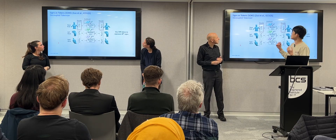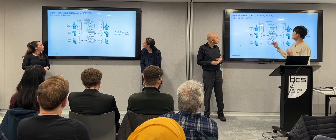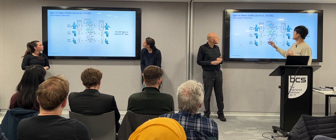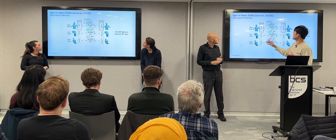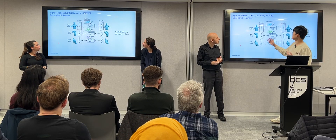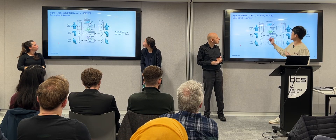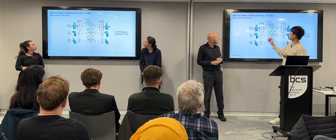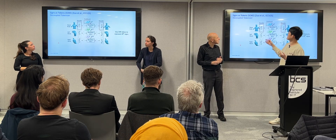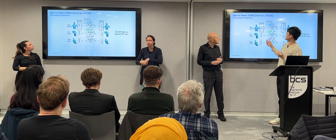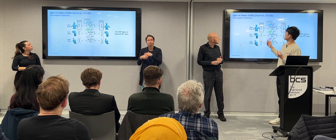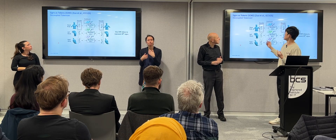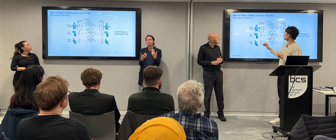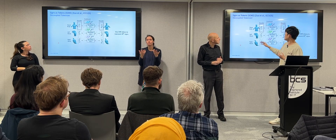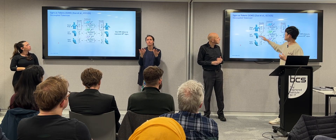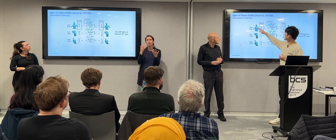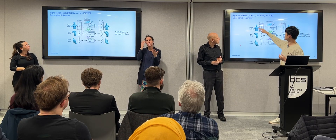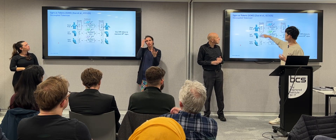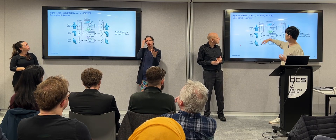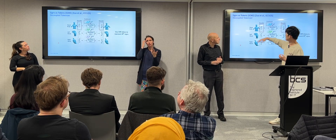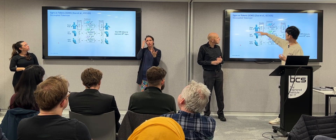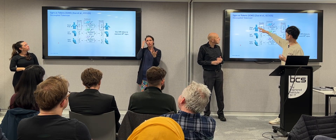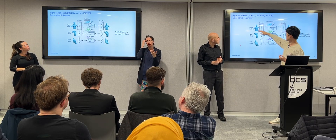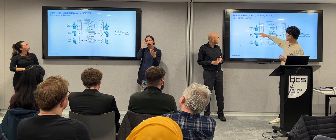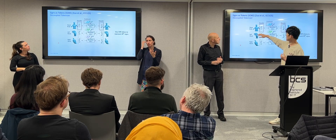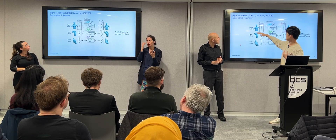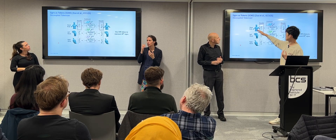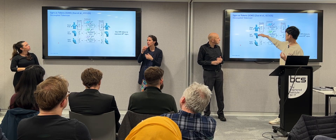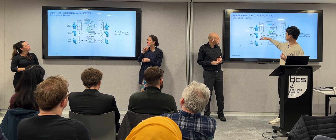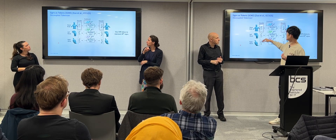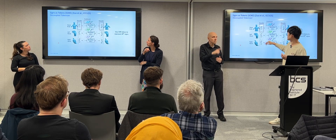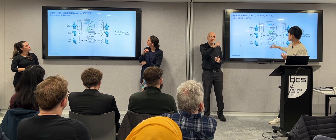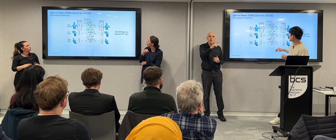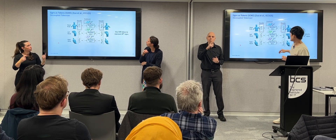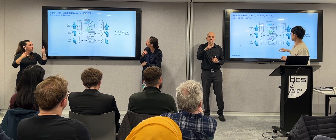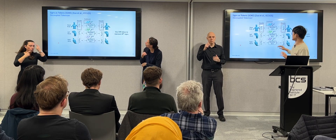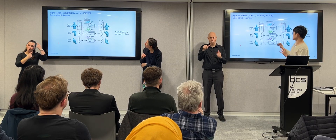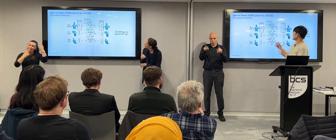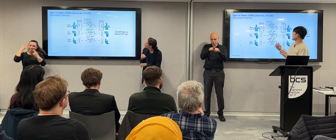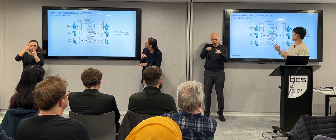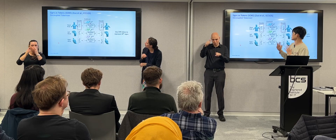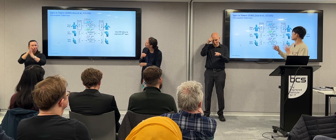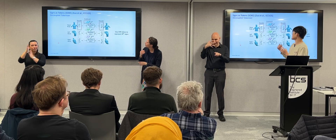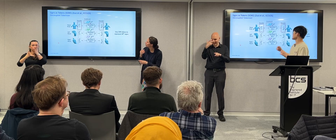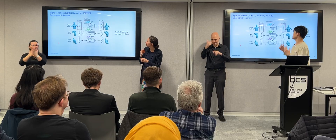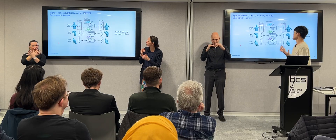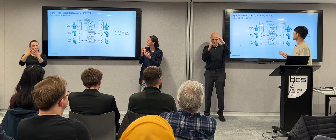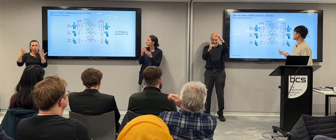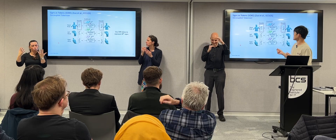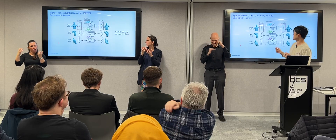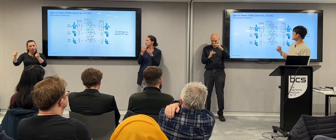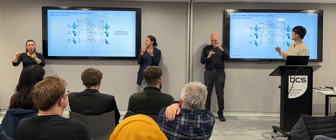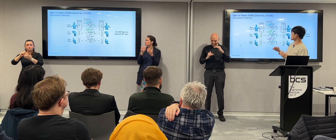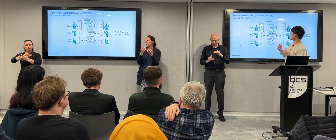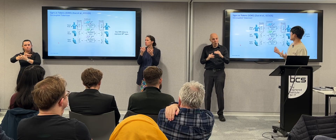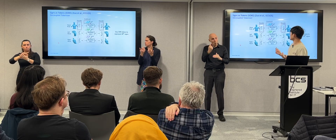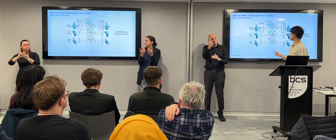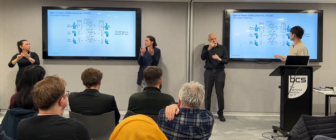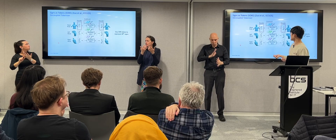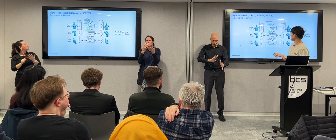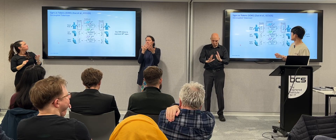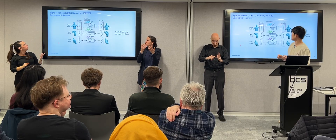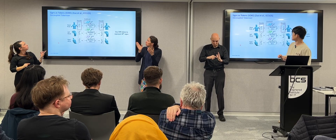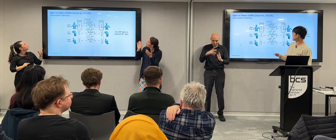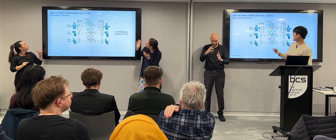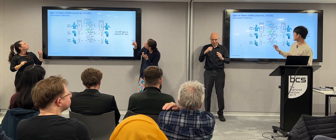Meanwhile, motivated by the multi-queue feature of sign language, we tokenize signs in a decoupled